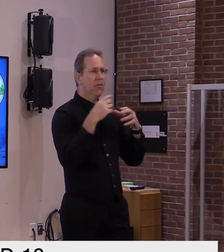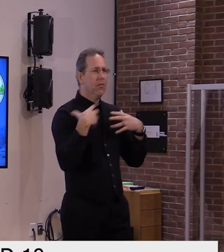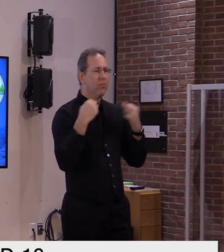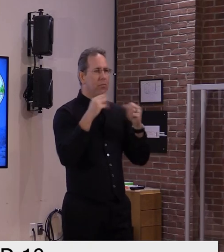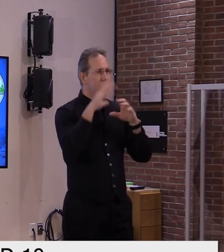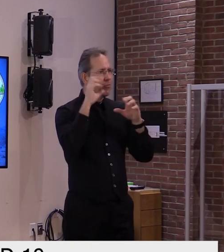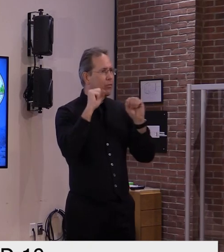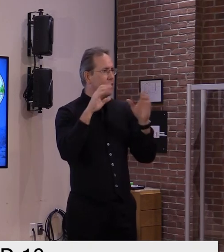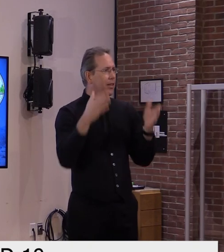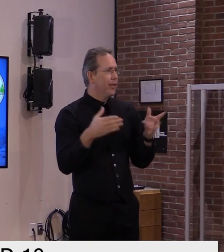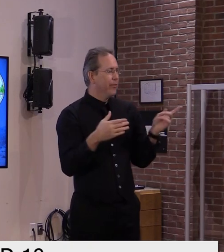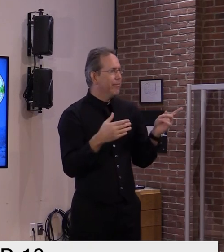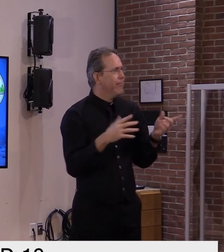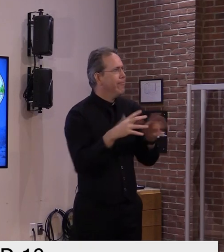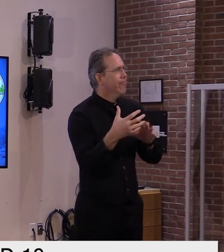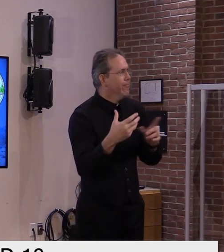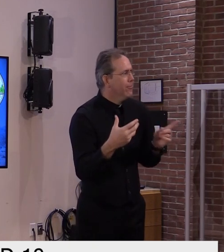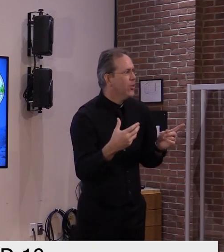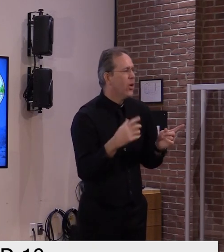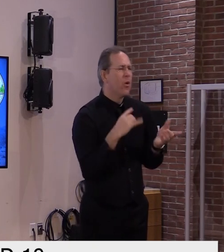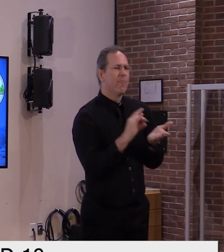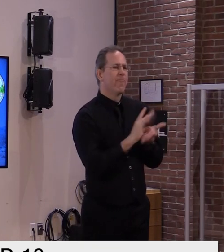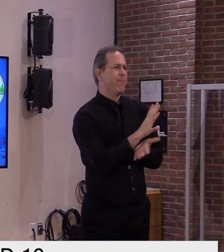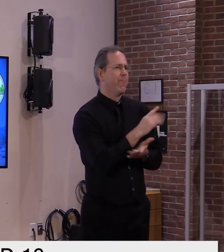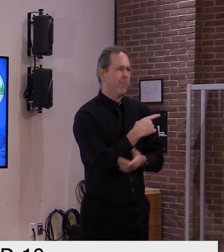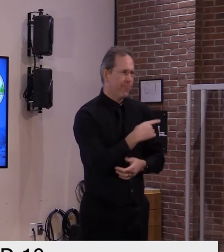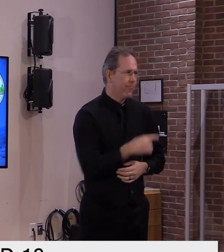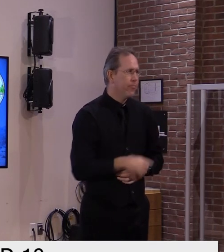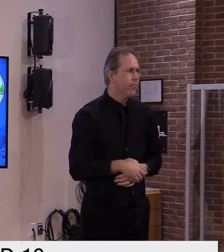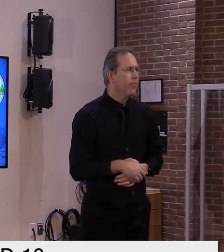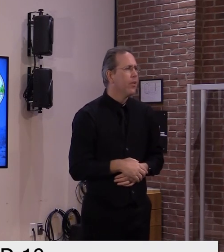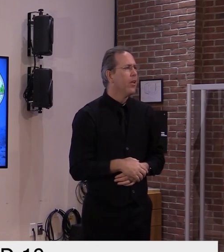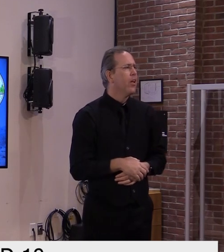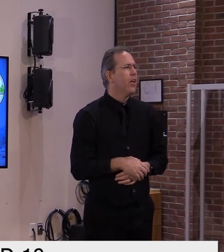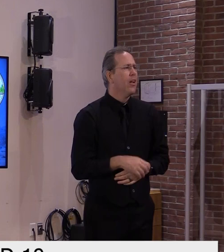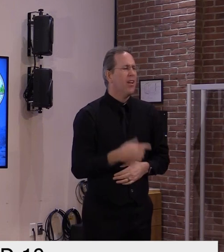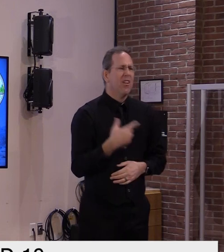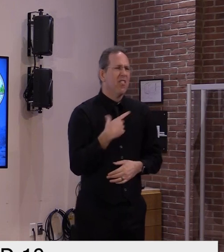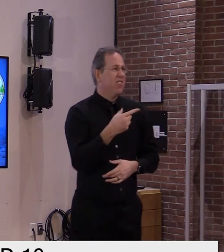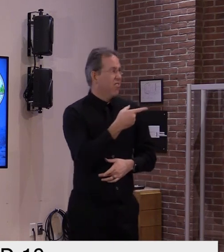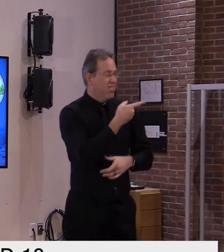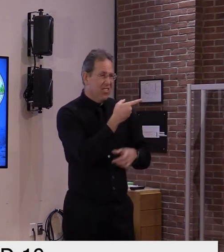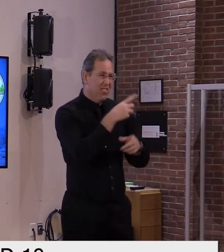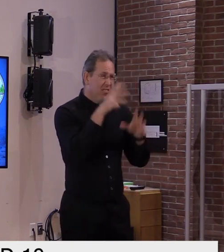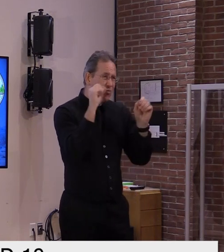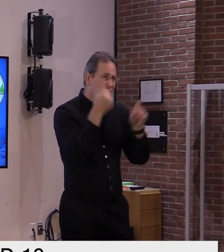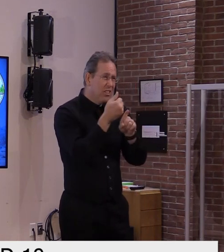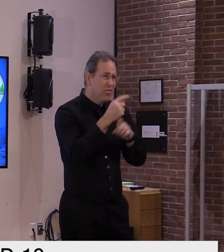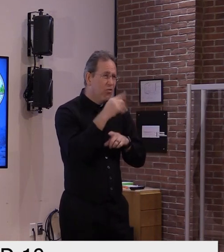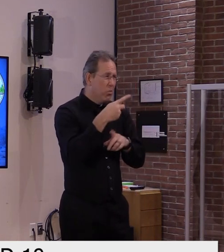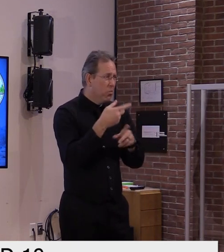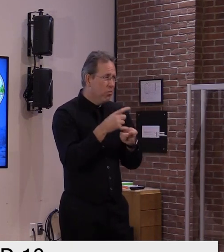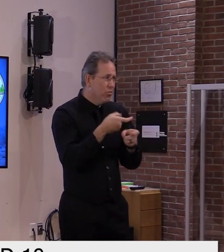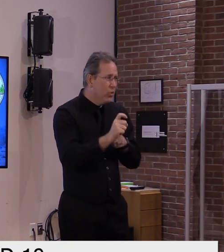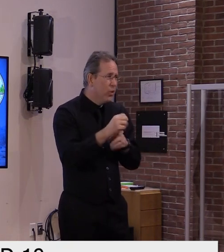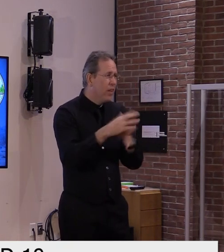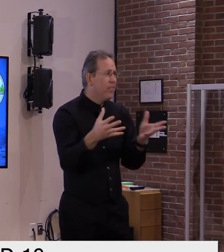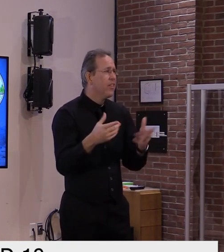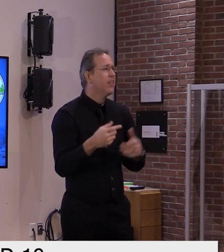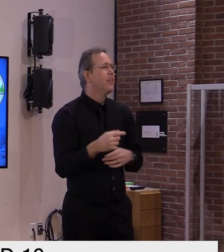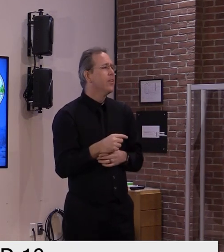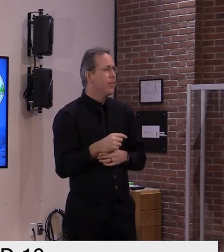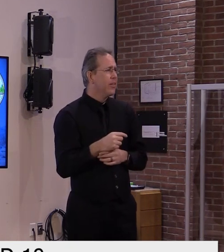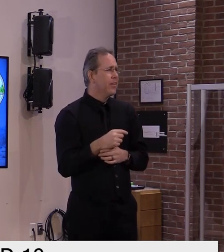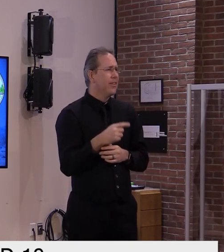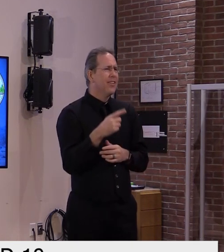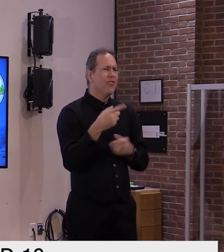This isn't something that we should be condoning, undermining our democracy. And I believe that, again, he was